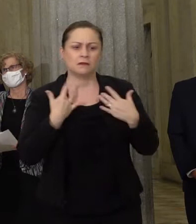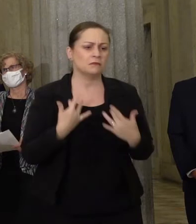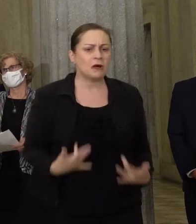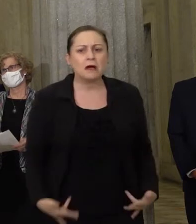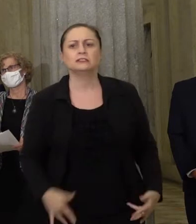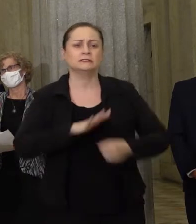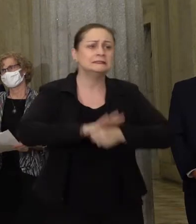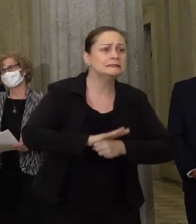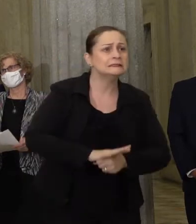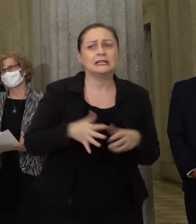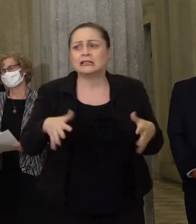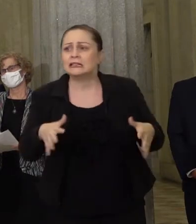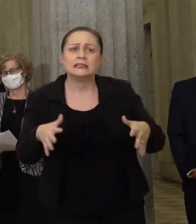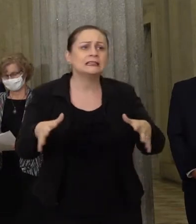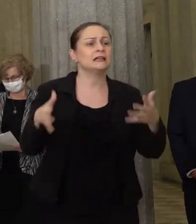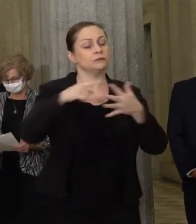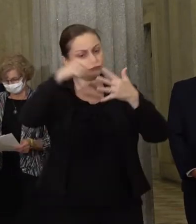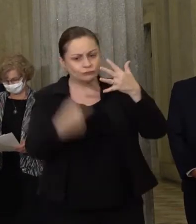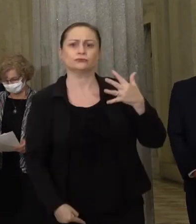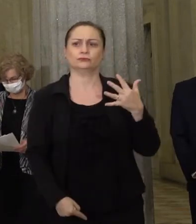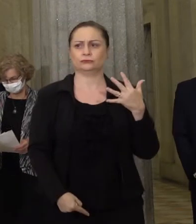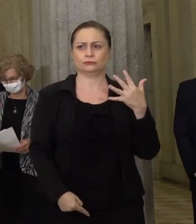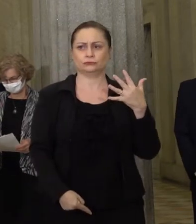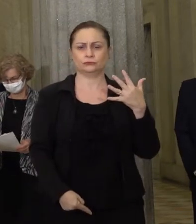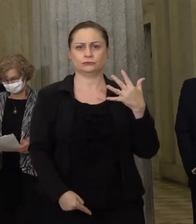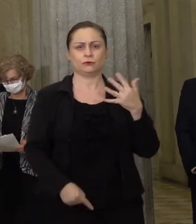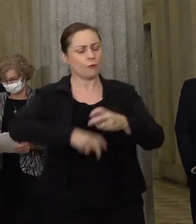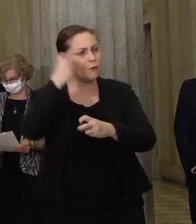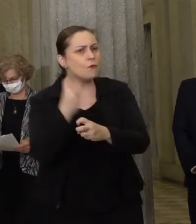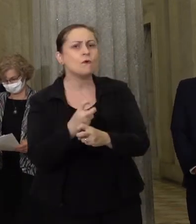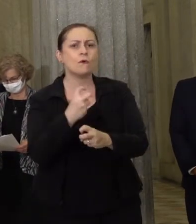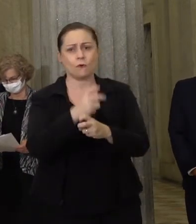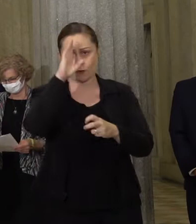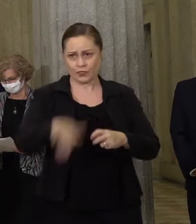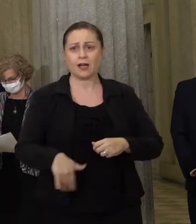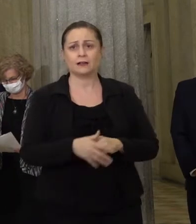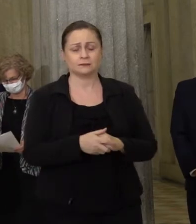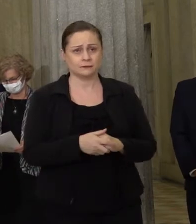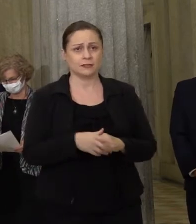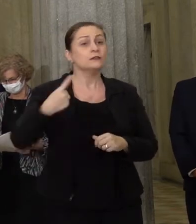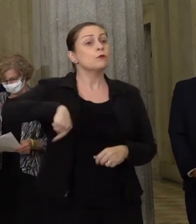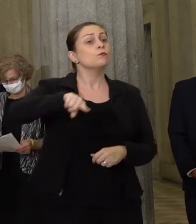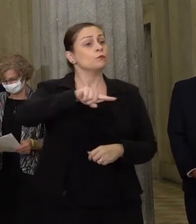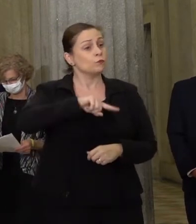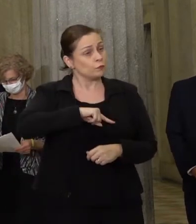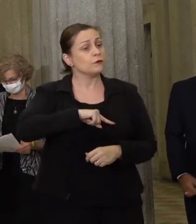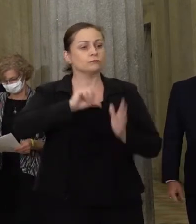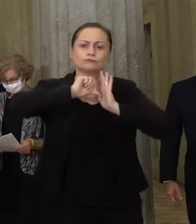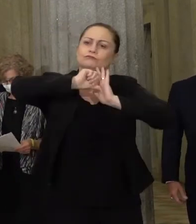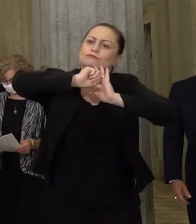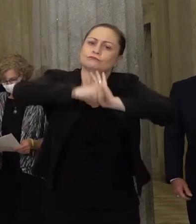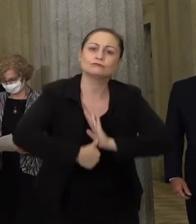stress, and anxiety to many, and it has been very difficult, as you know. So we are saying